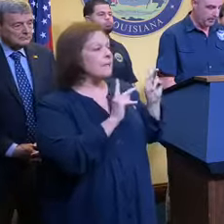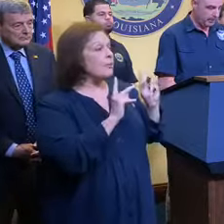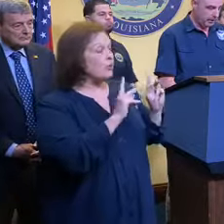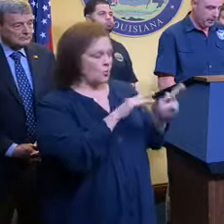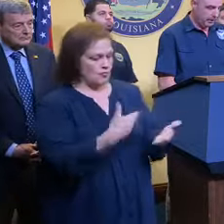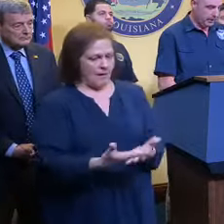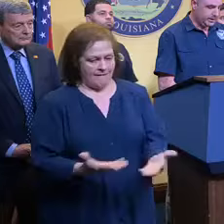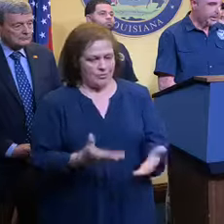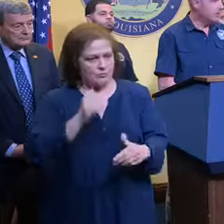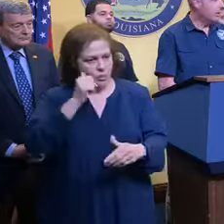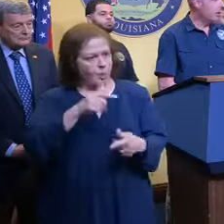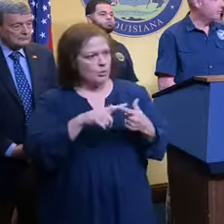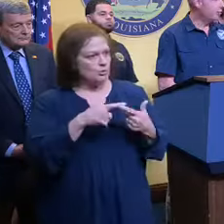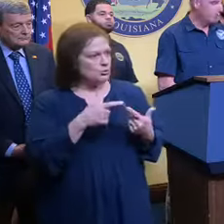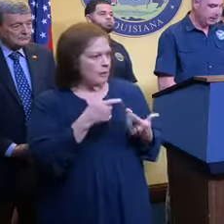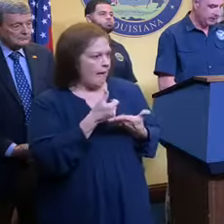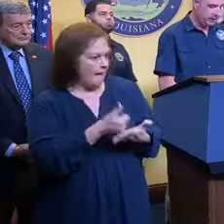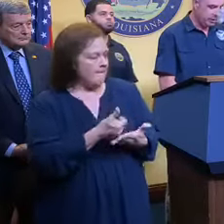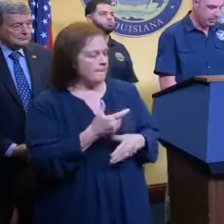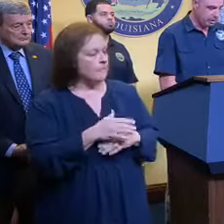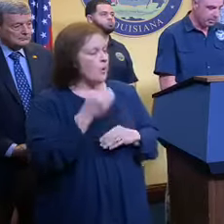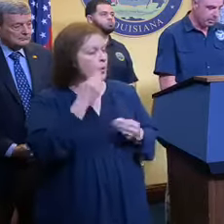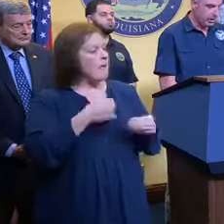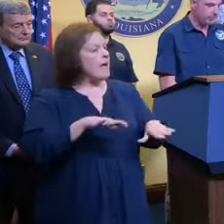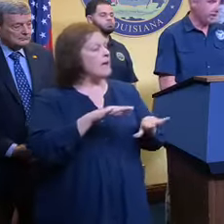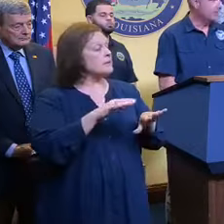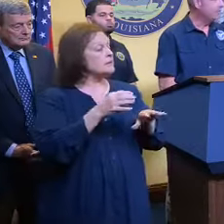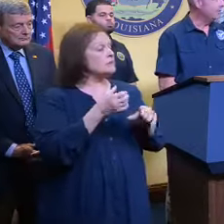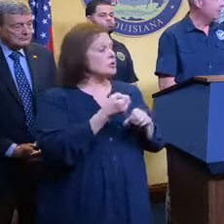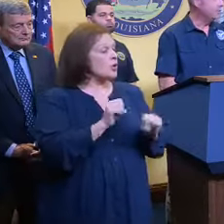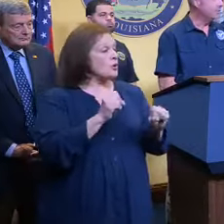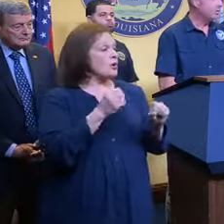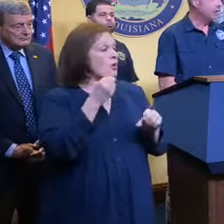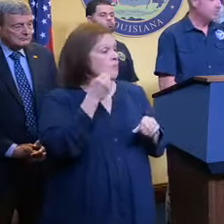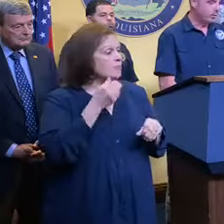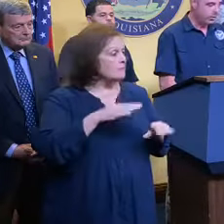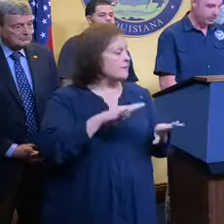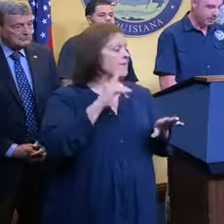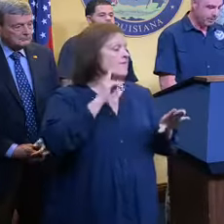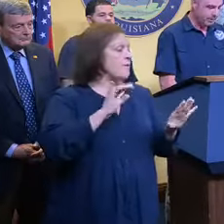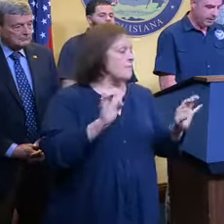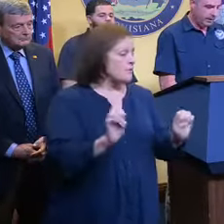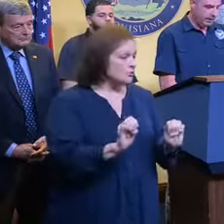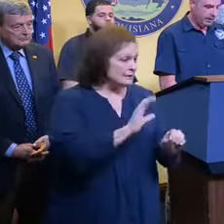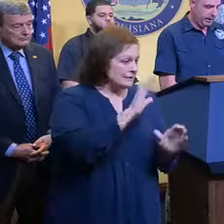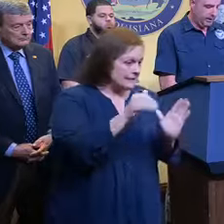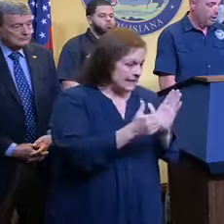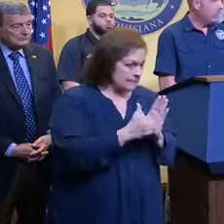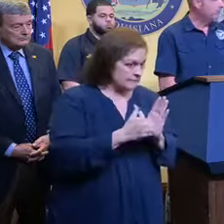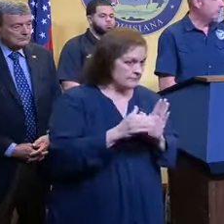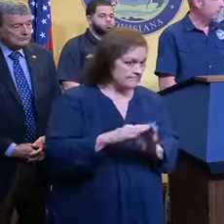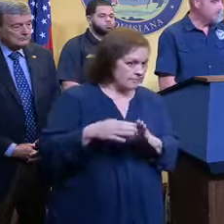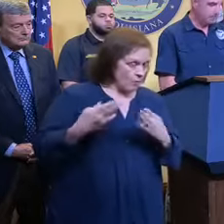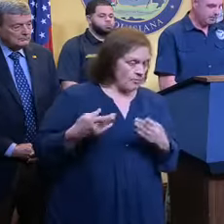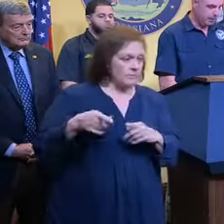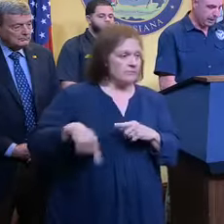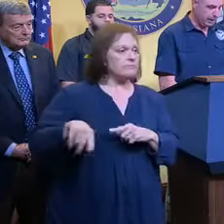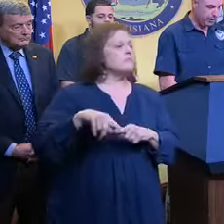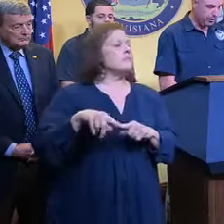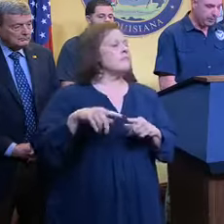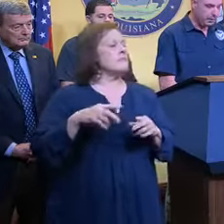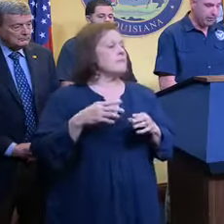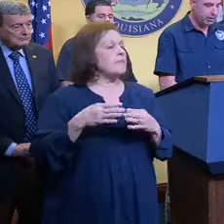tomorrow. Today, the Office of Homeland Security and Emergency Preparedness activated the city's Emergency Operations Center. Their public safety and